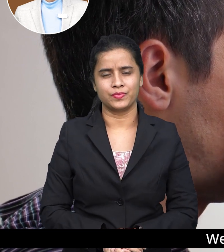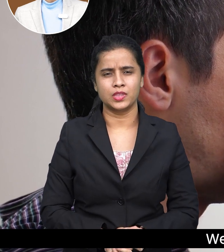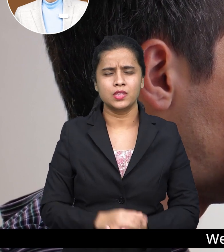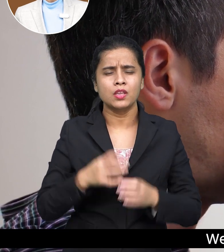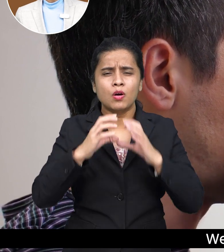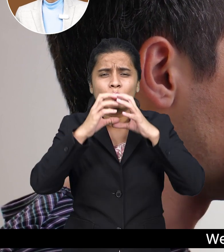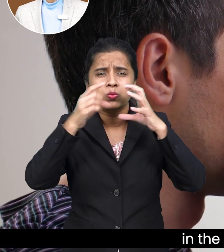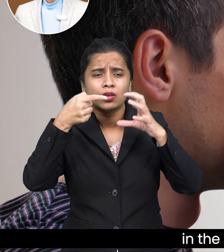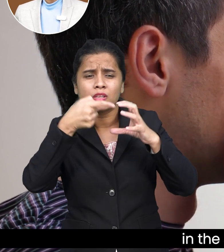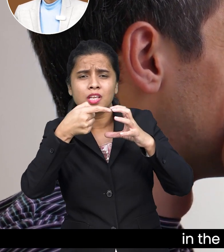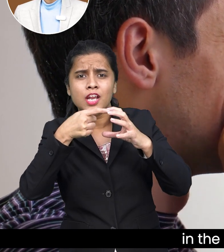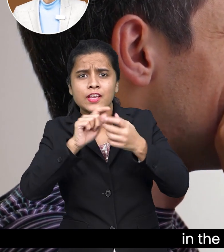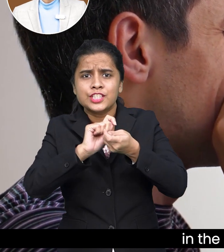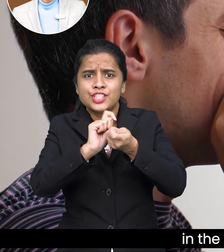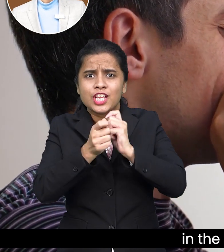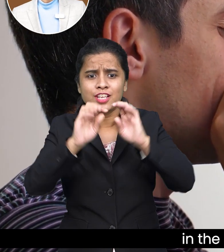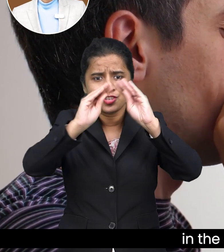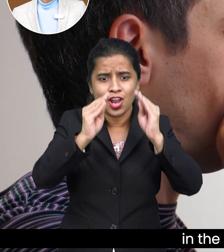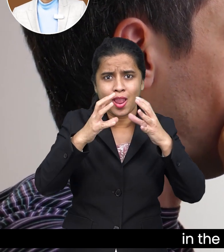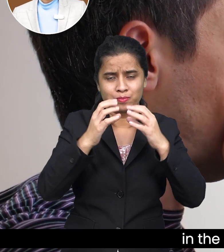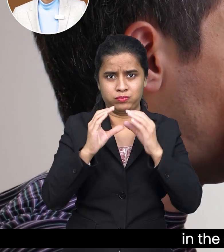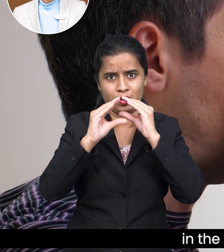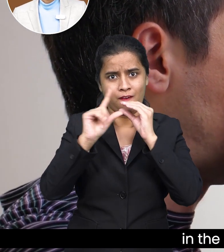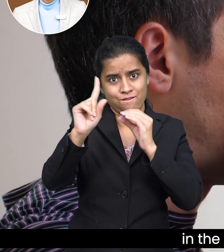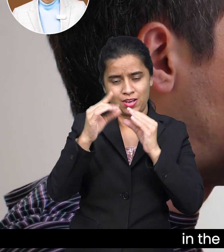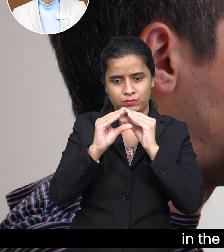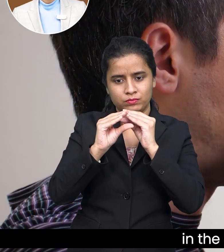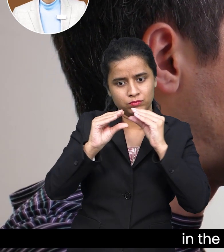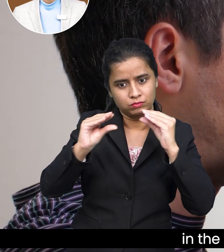We notice a change in the shape of the balloon.